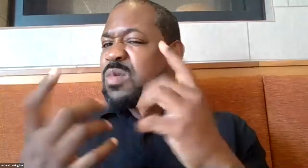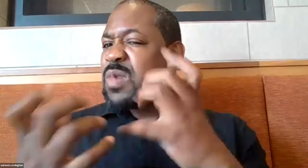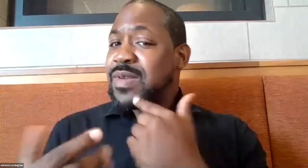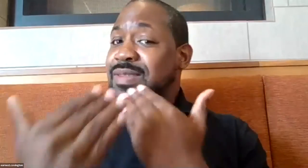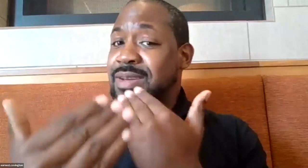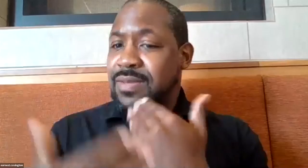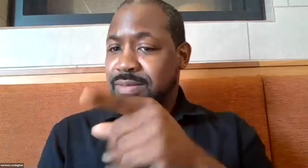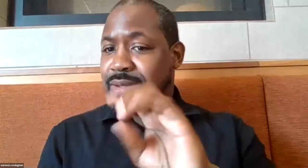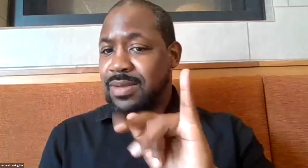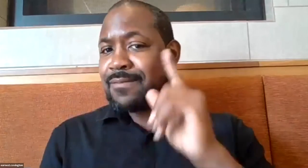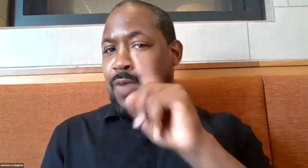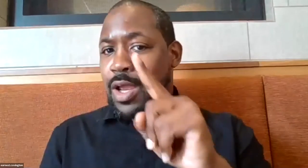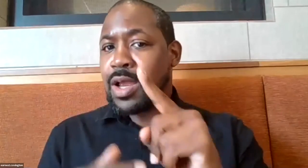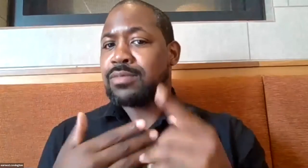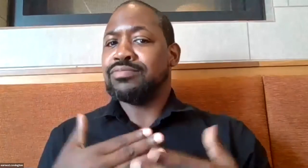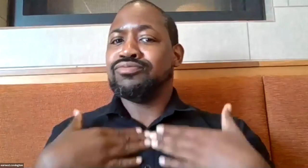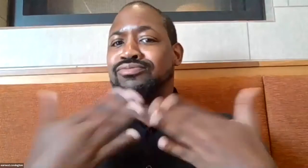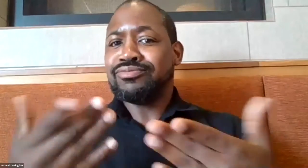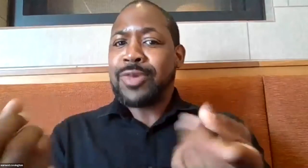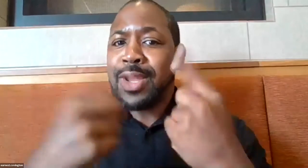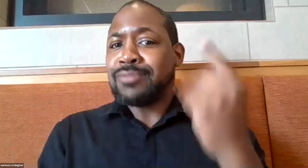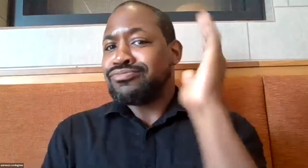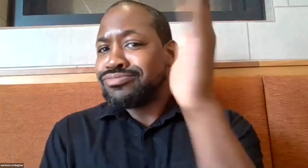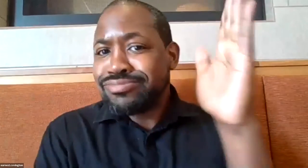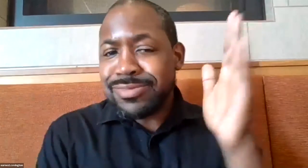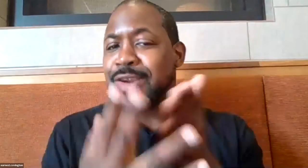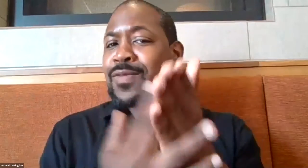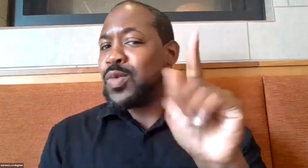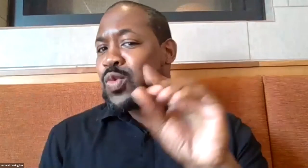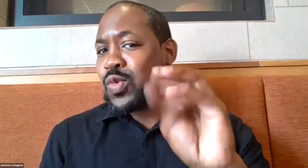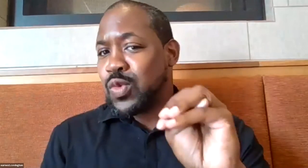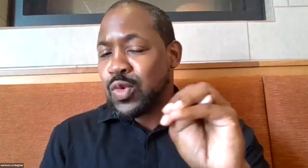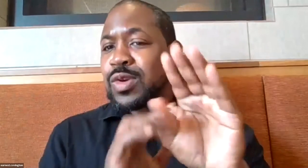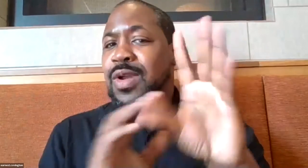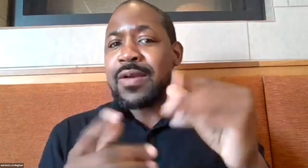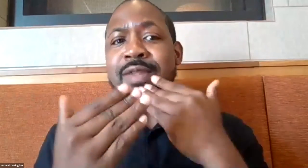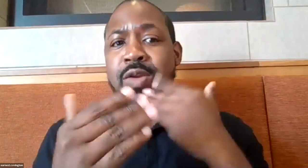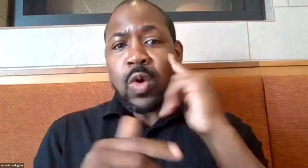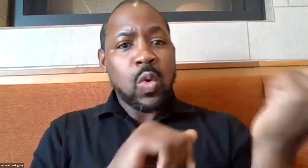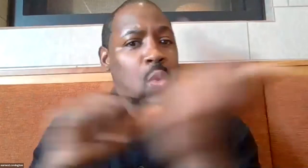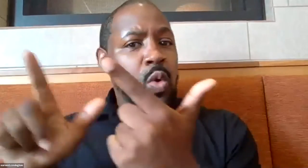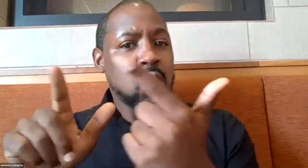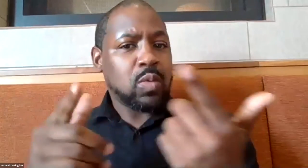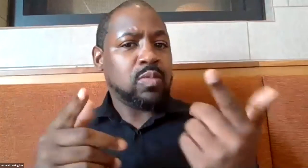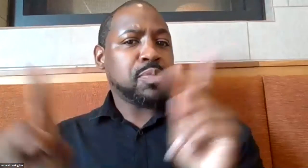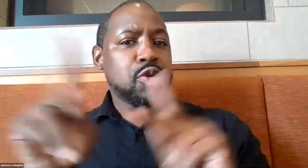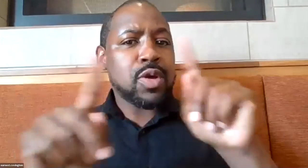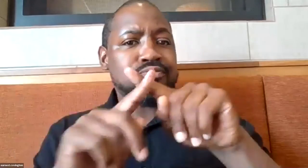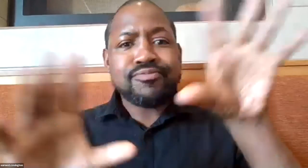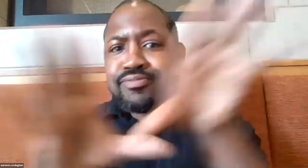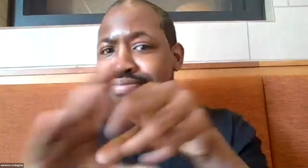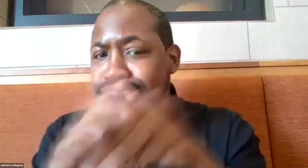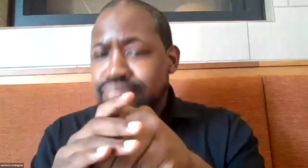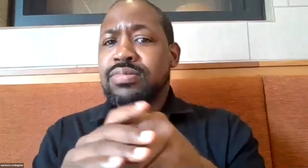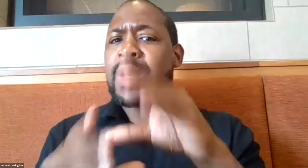those. So I want to thank you for your time, and it was really appreciated. And thank you for taking the time to come in today for Zoom. And so